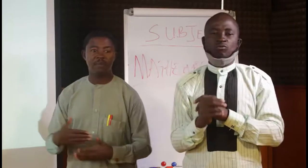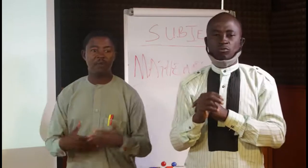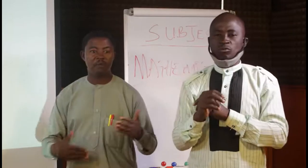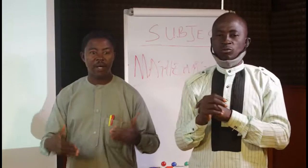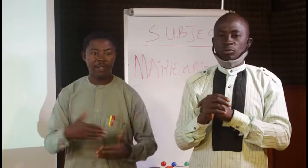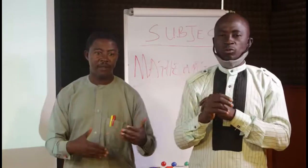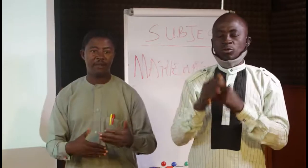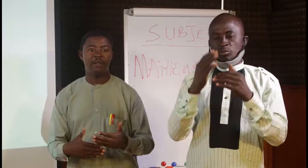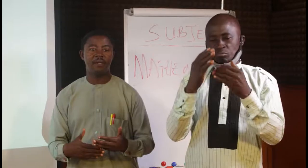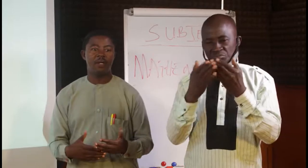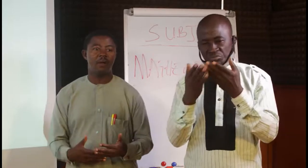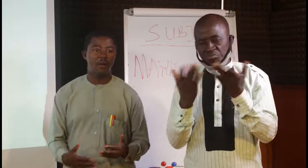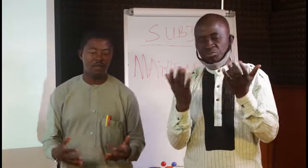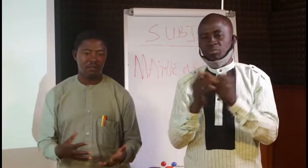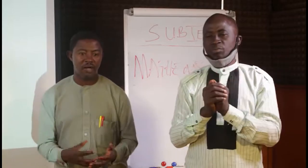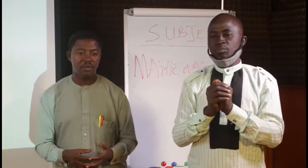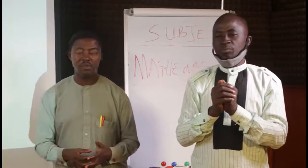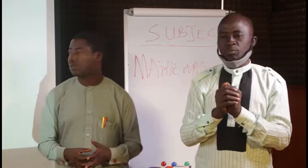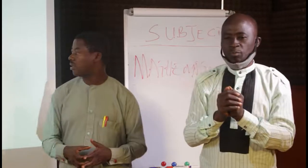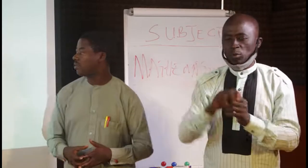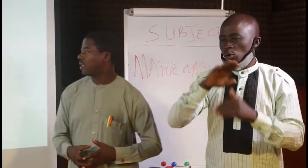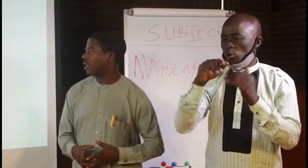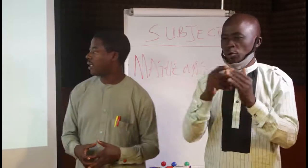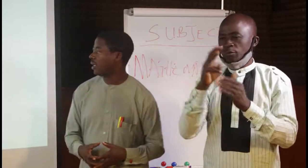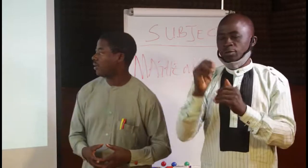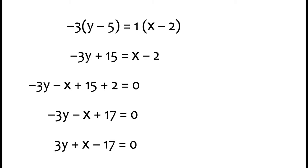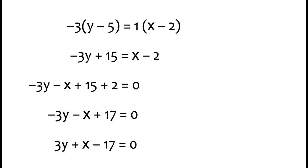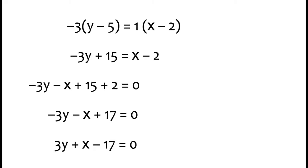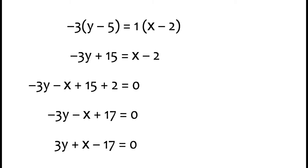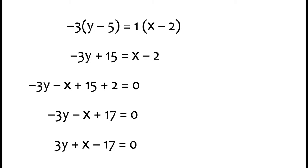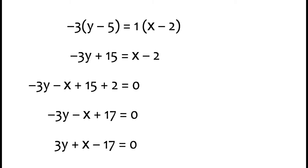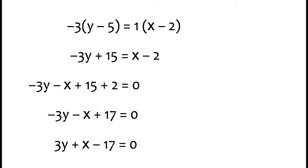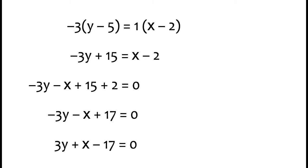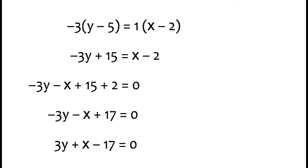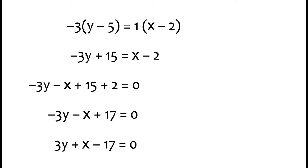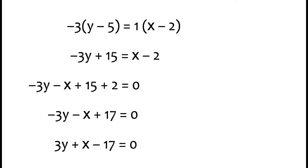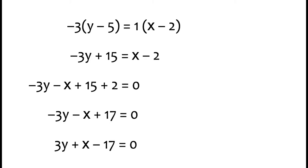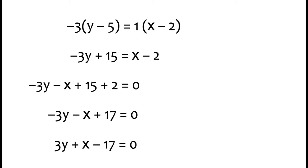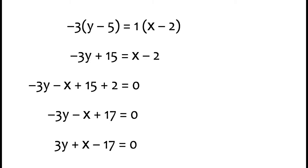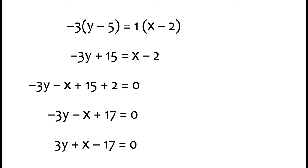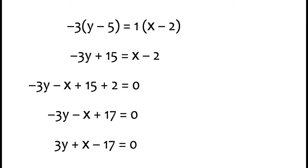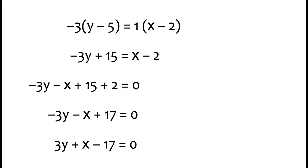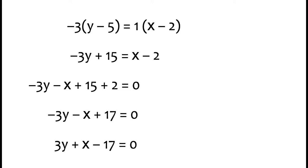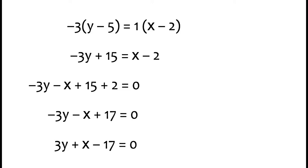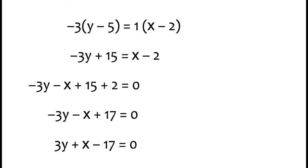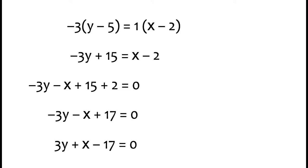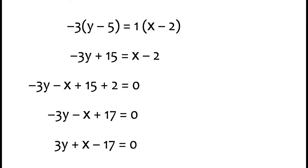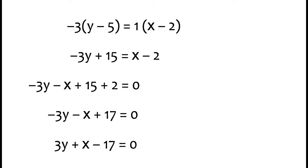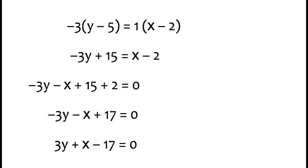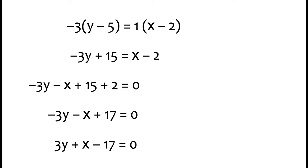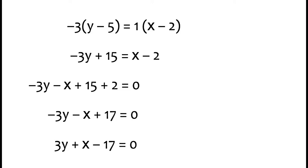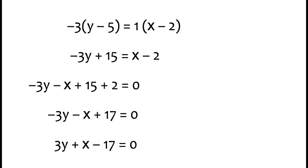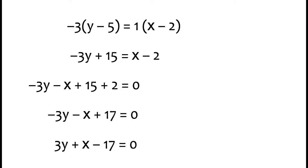Now simplifying all the variables together, equating it to 0 minus